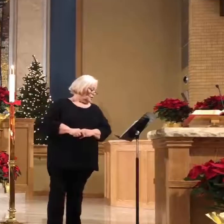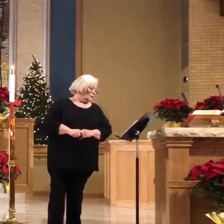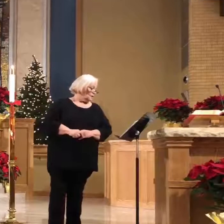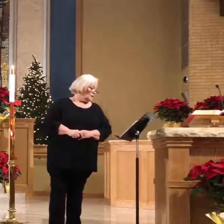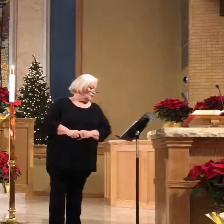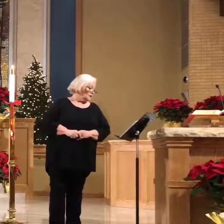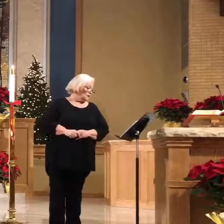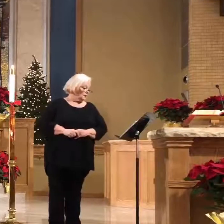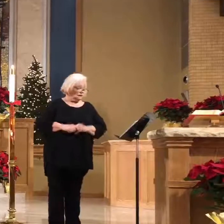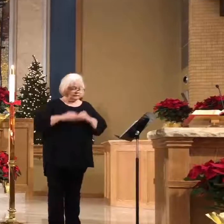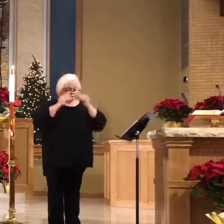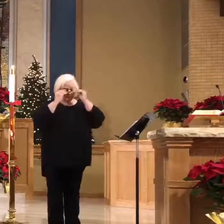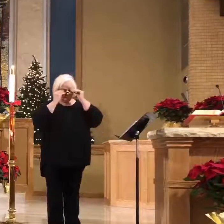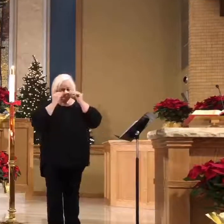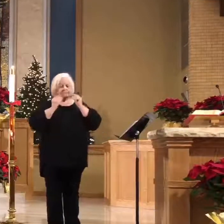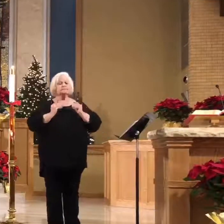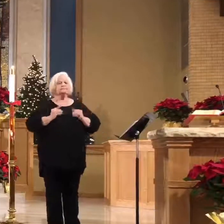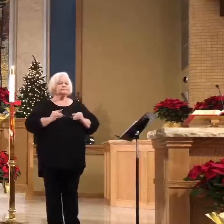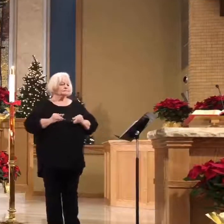Mary.